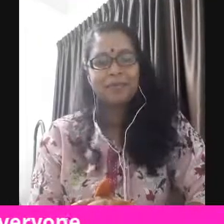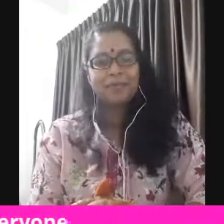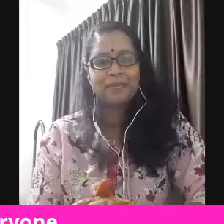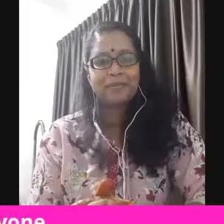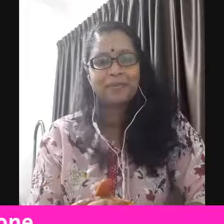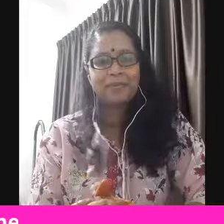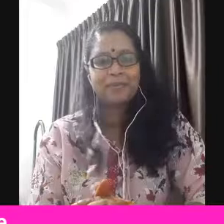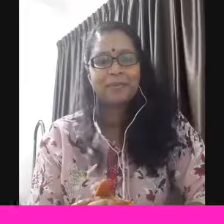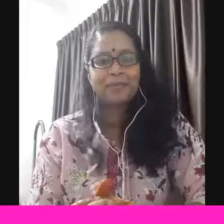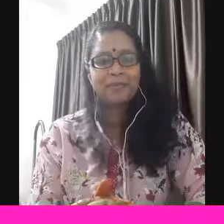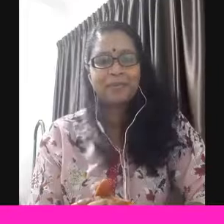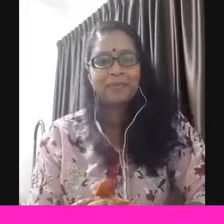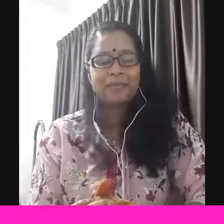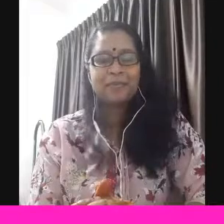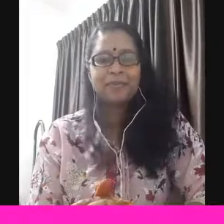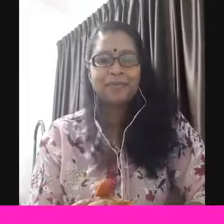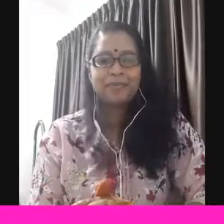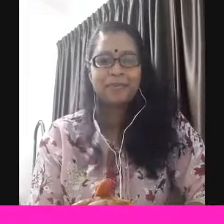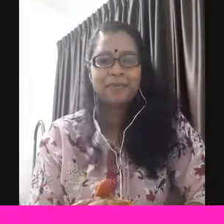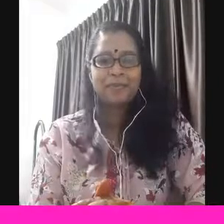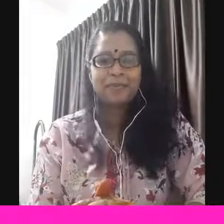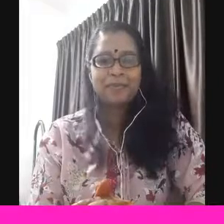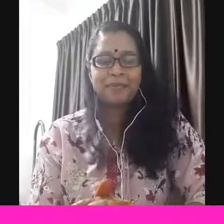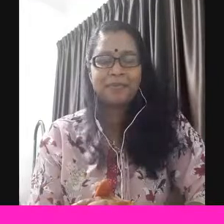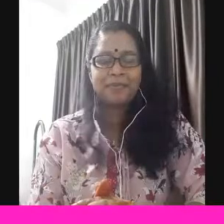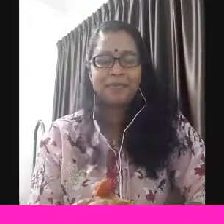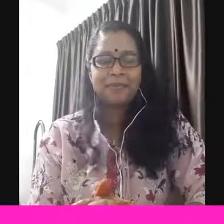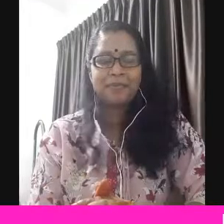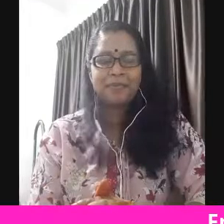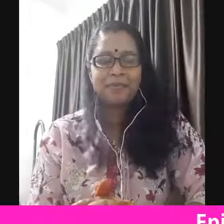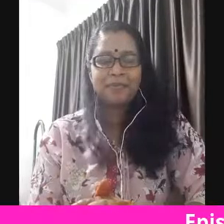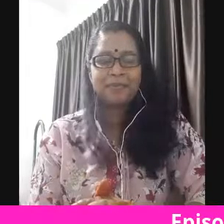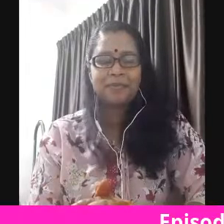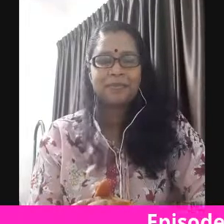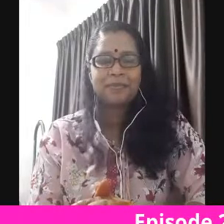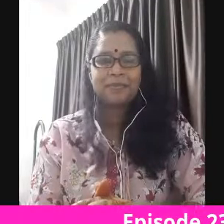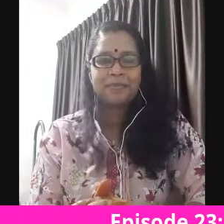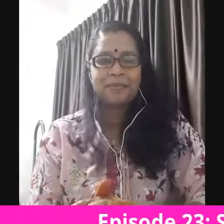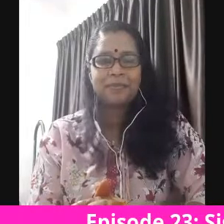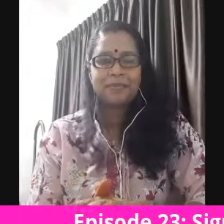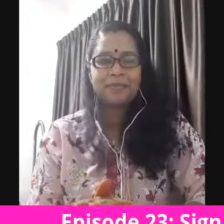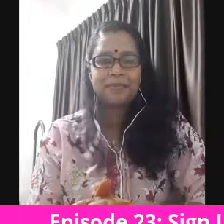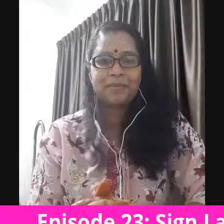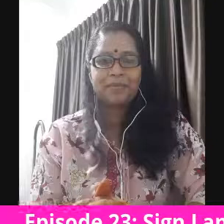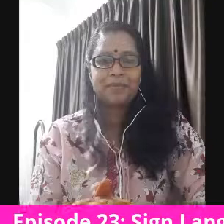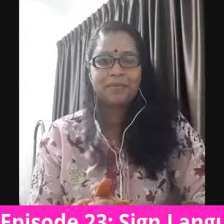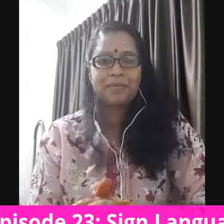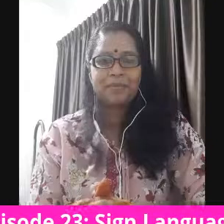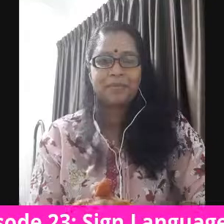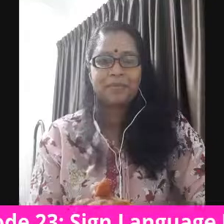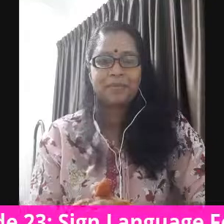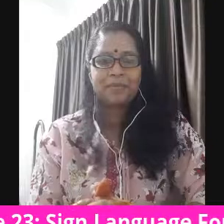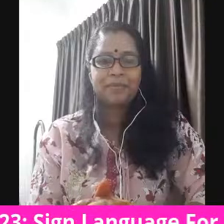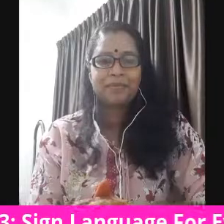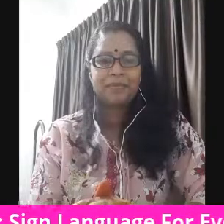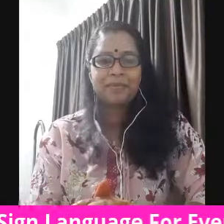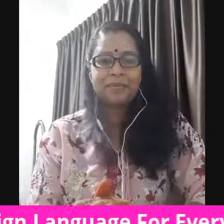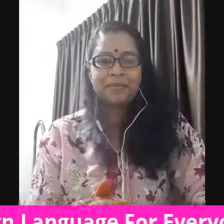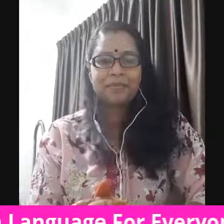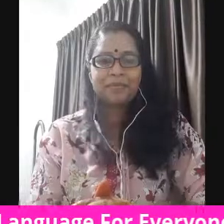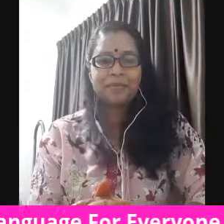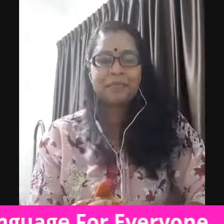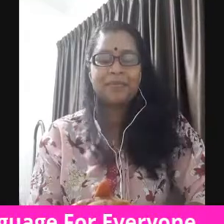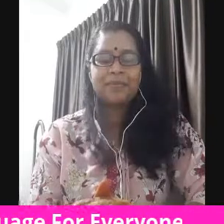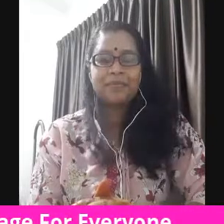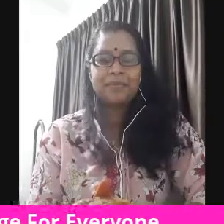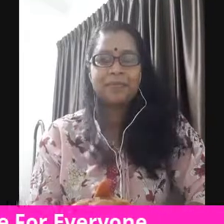but I Yeah. believe you guys can contact Chegu Gauri through her Facebook page if you'd like to ask more about this sign